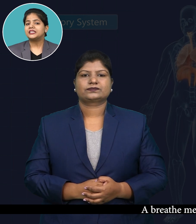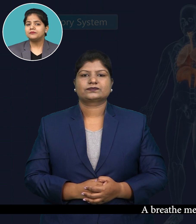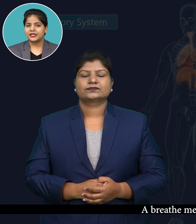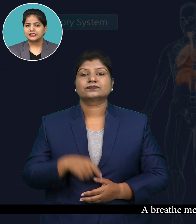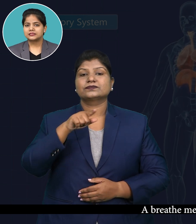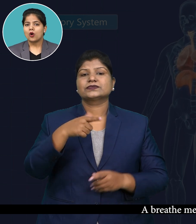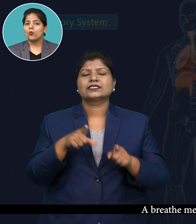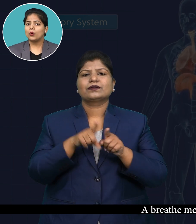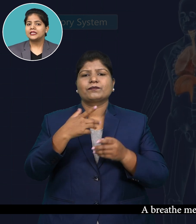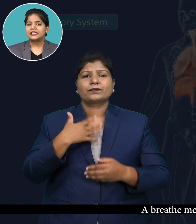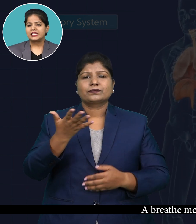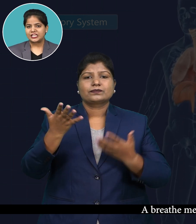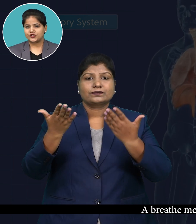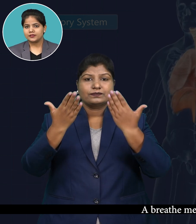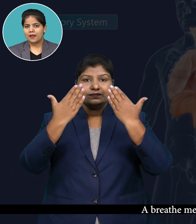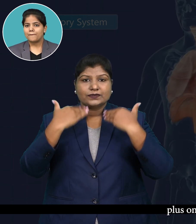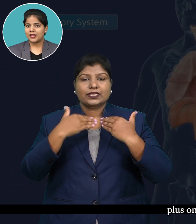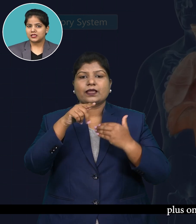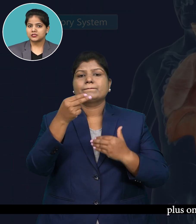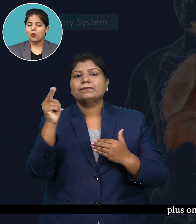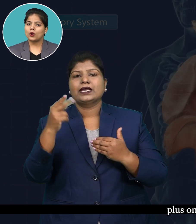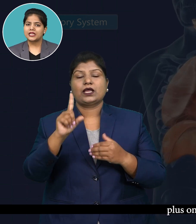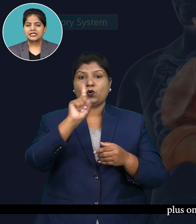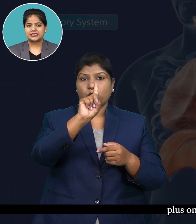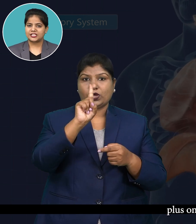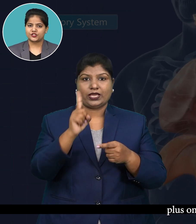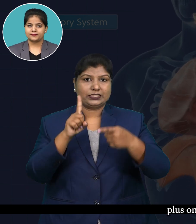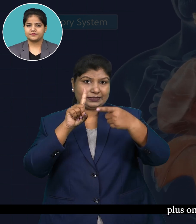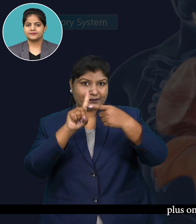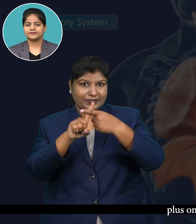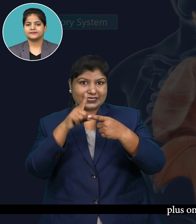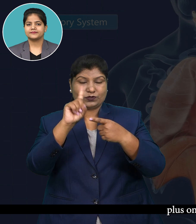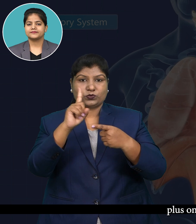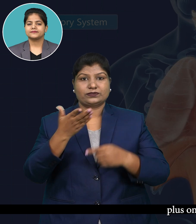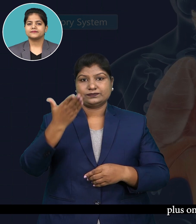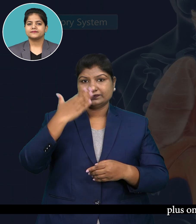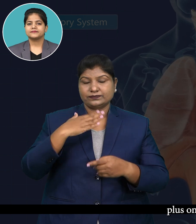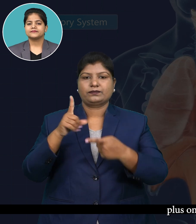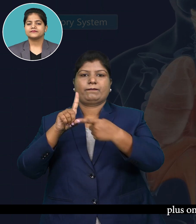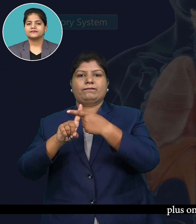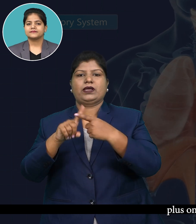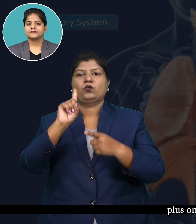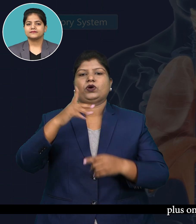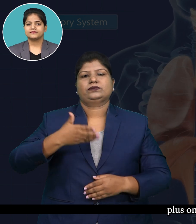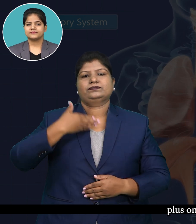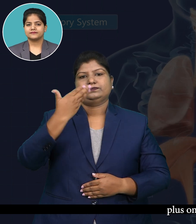A breath means one inhalation plus one exhalation.